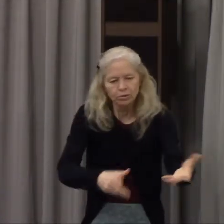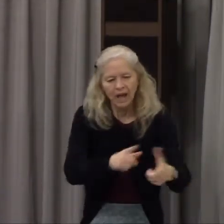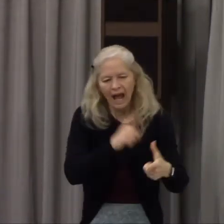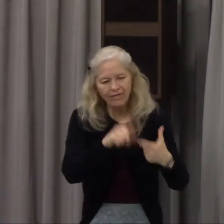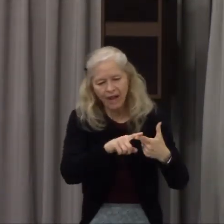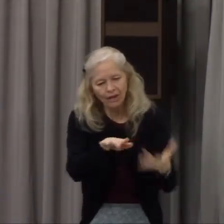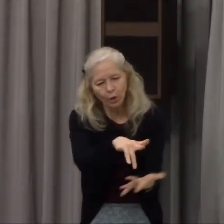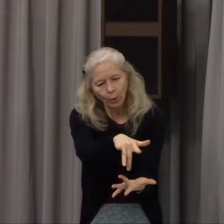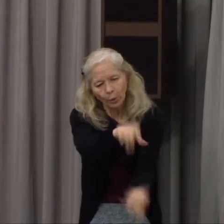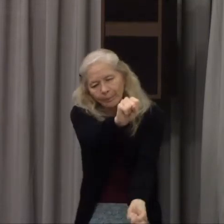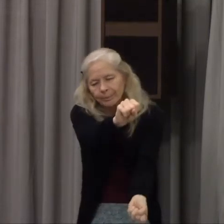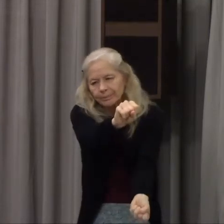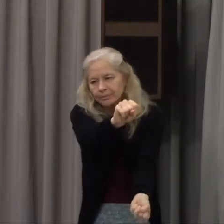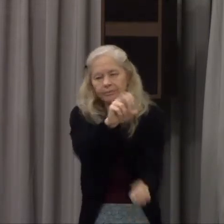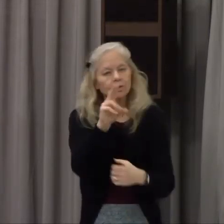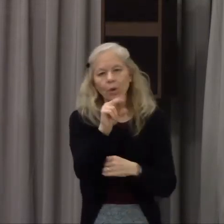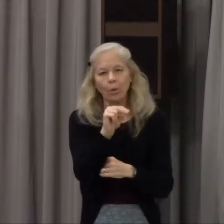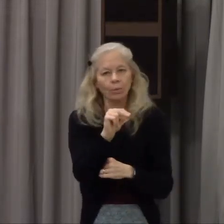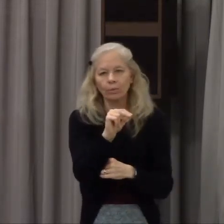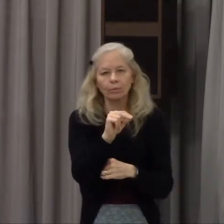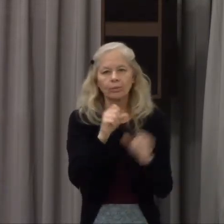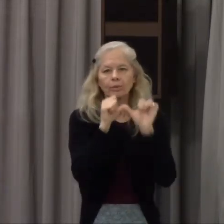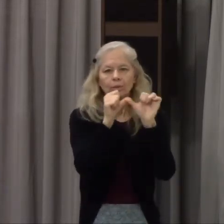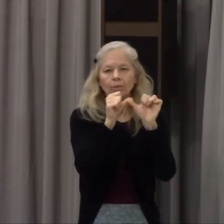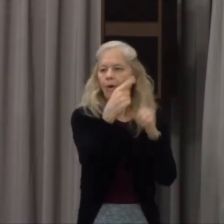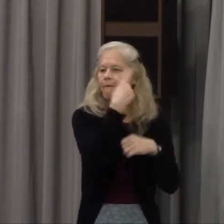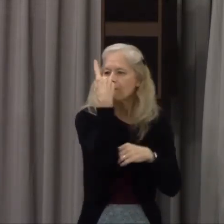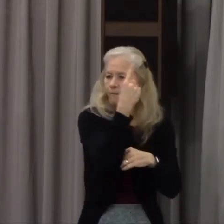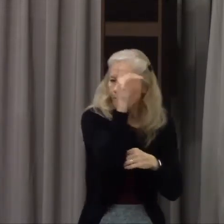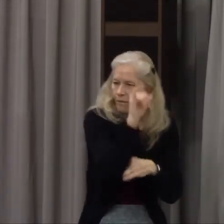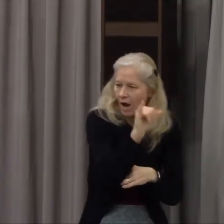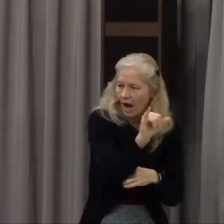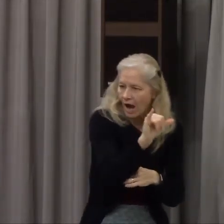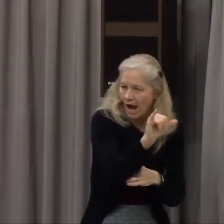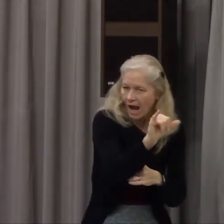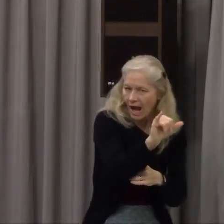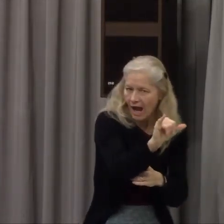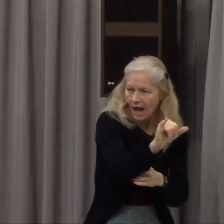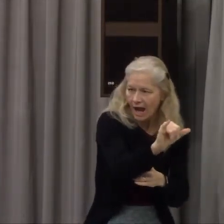that suffering and pain eternally, forever and ever, in the lake of fire.